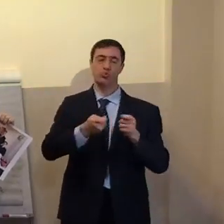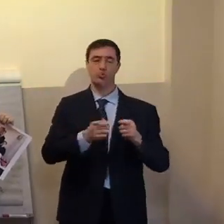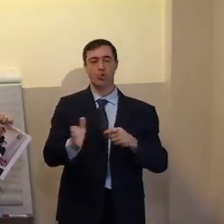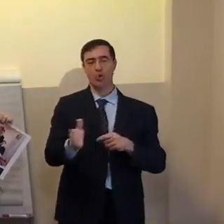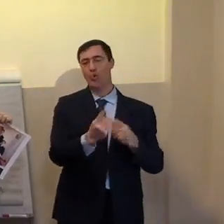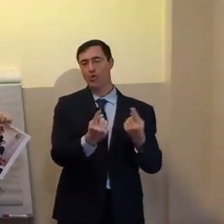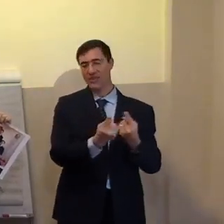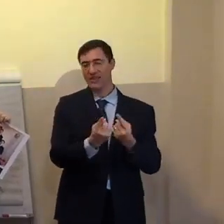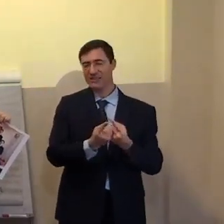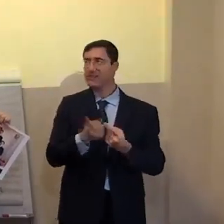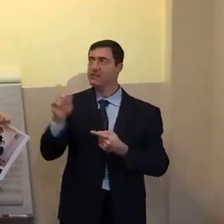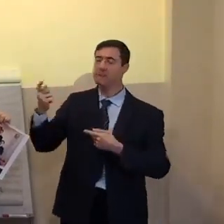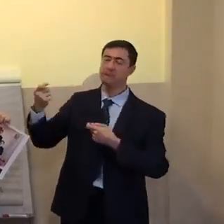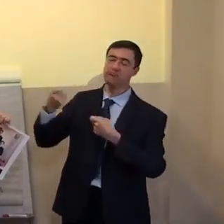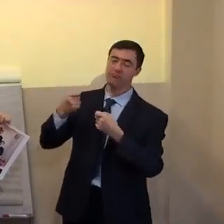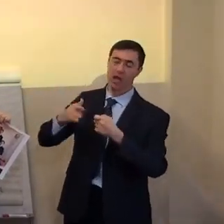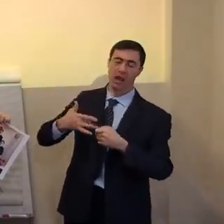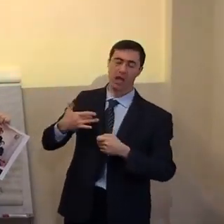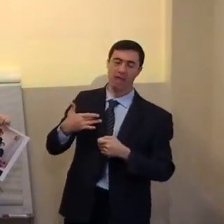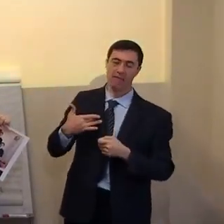life. He changed attitude to the parents.